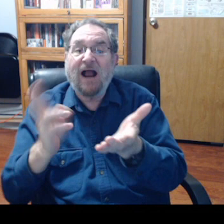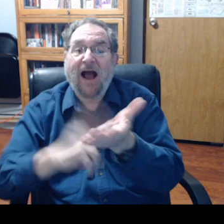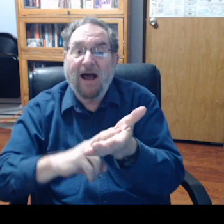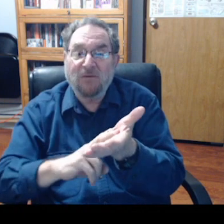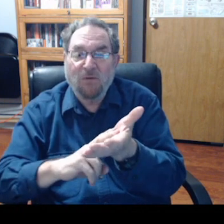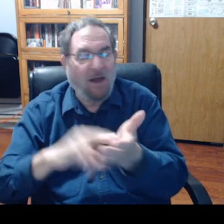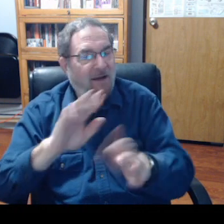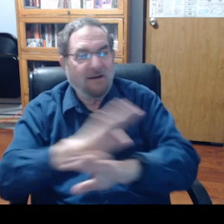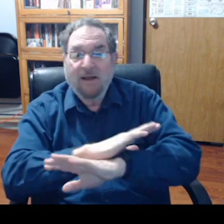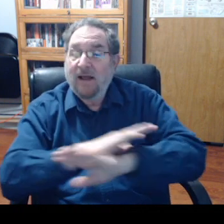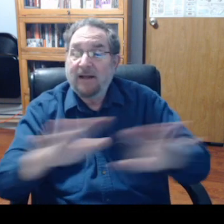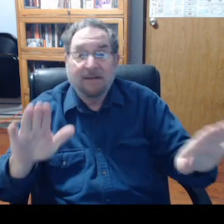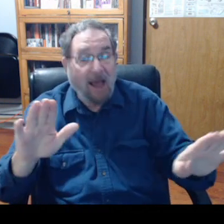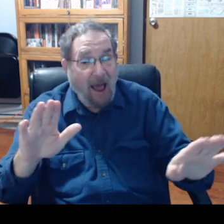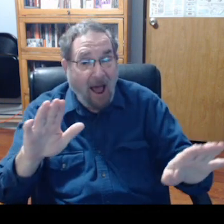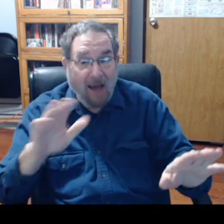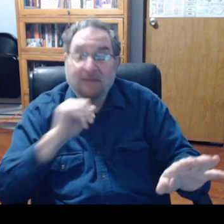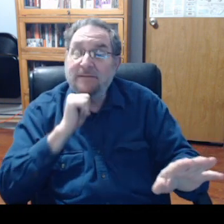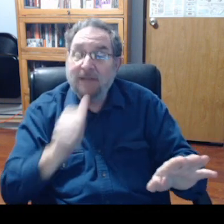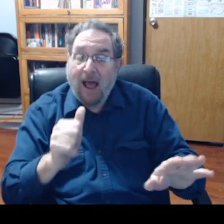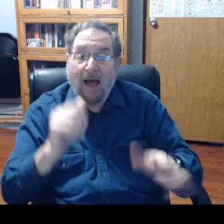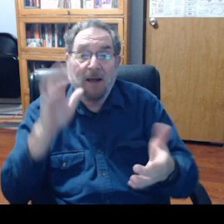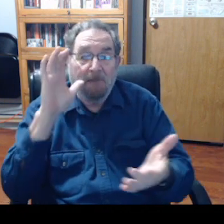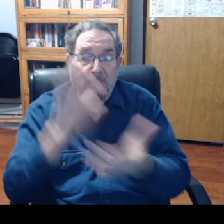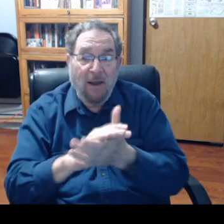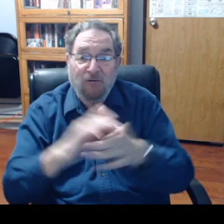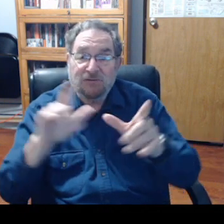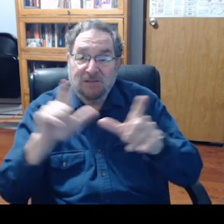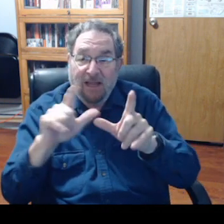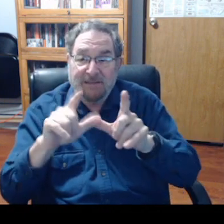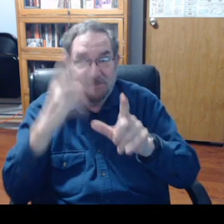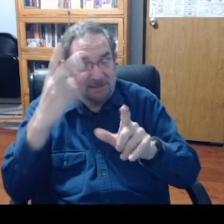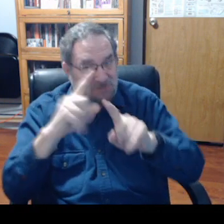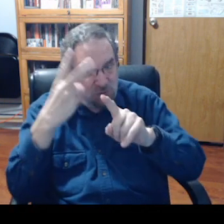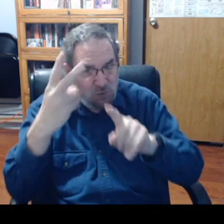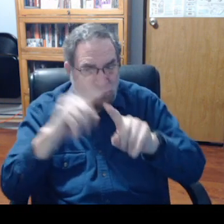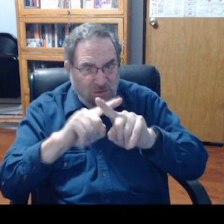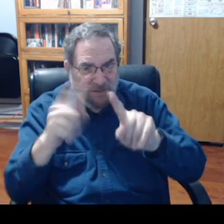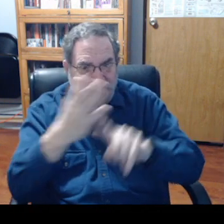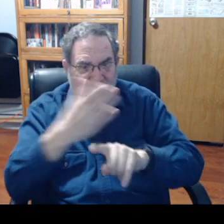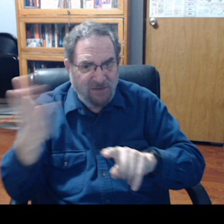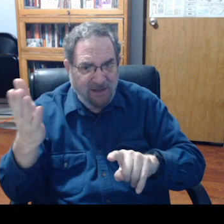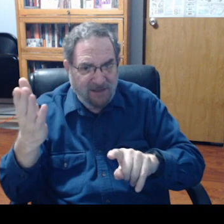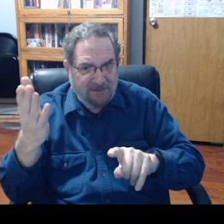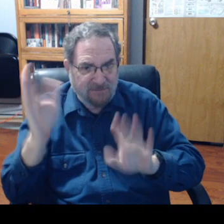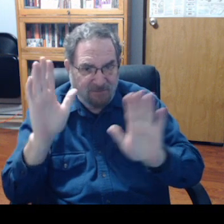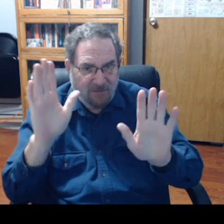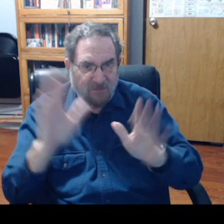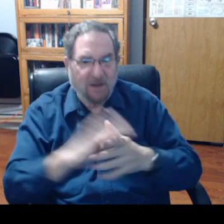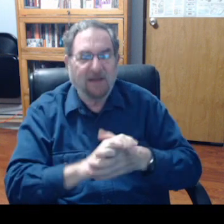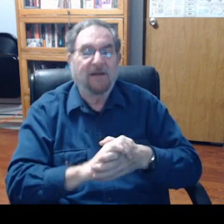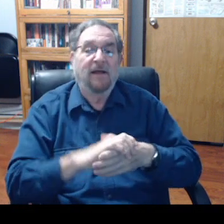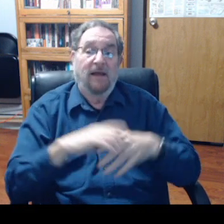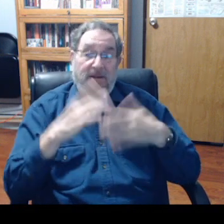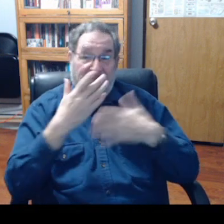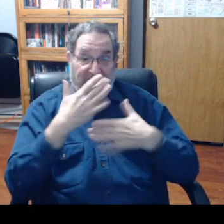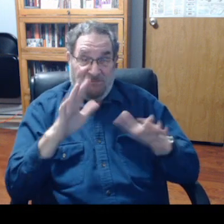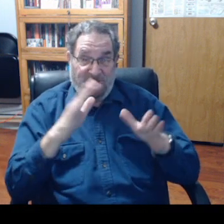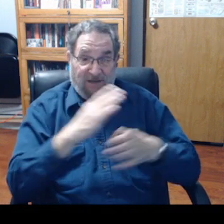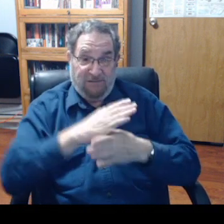marriage contract, not a marriage license. That's two different things, okay?